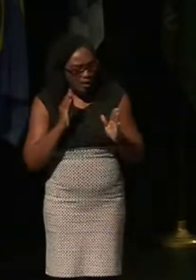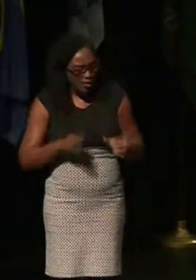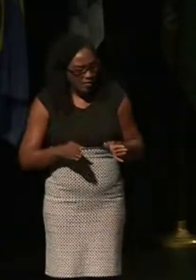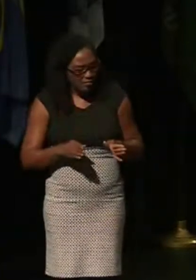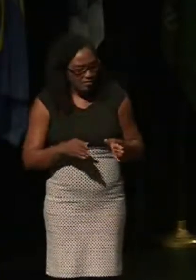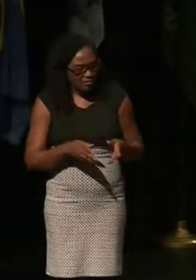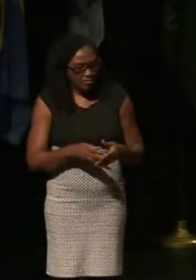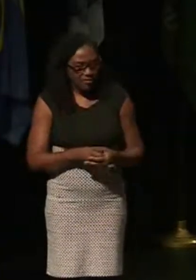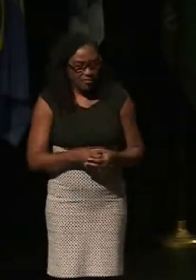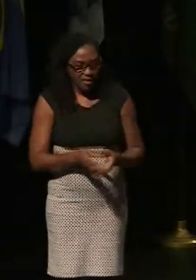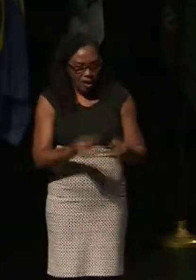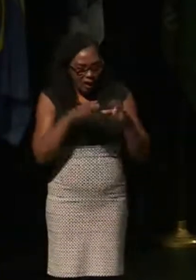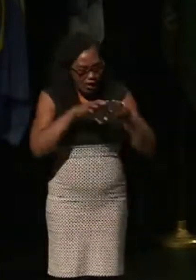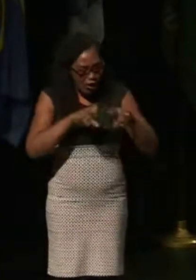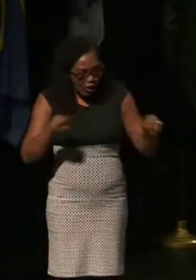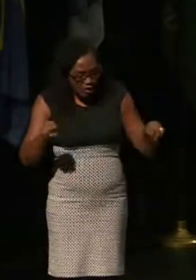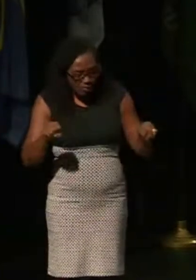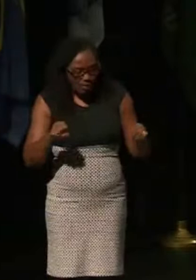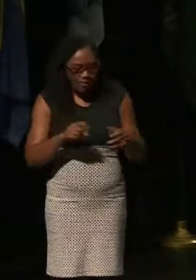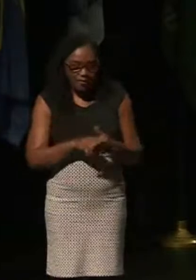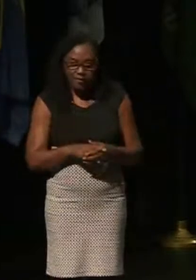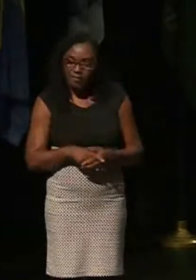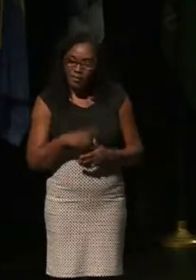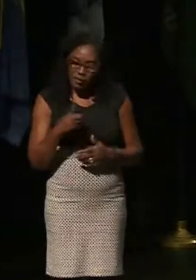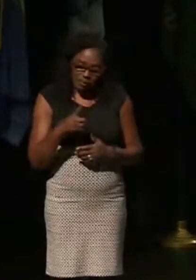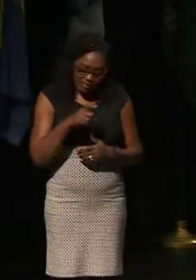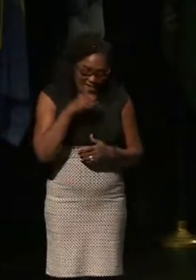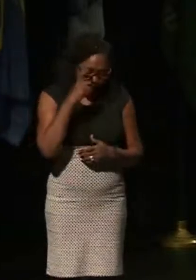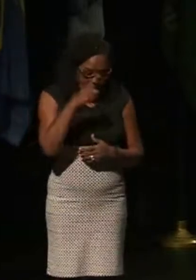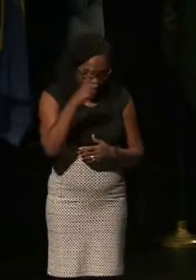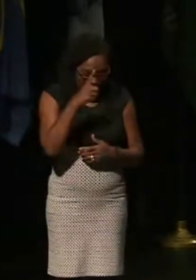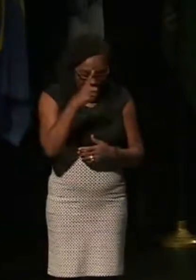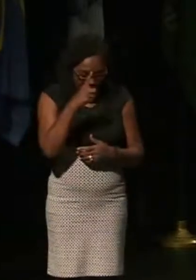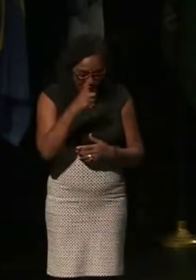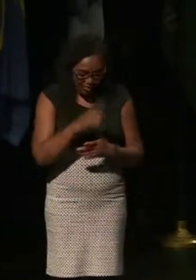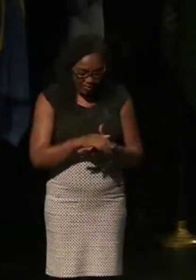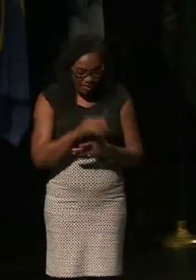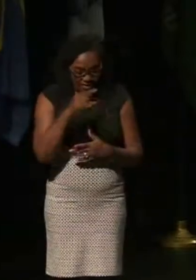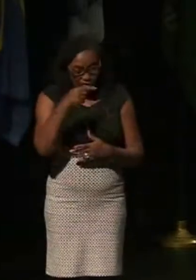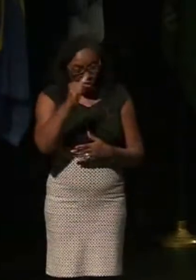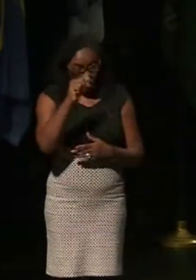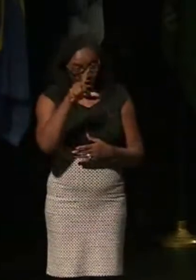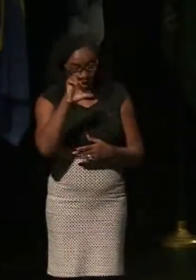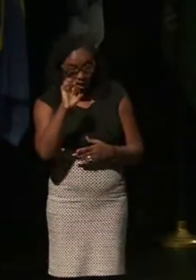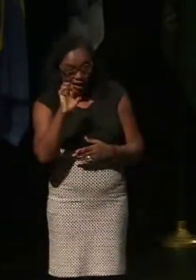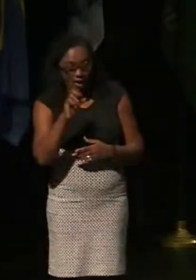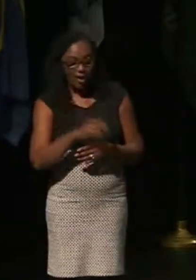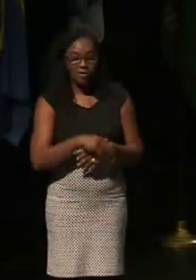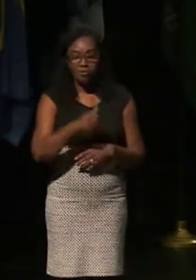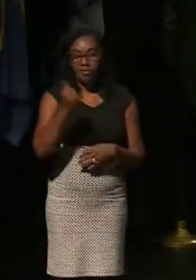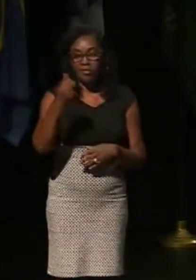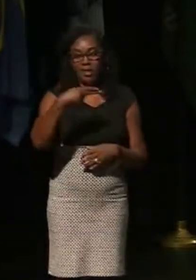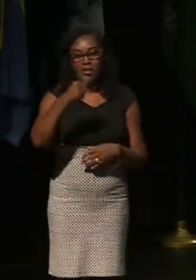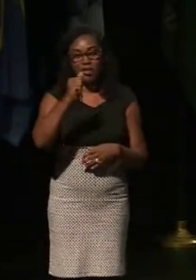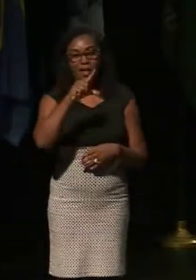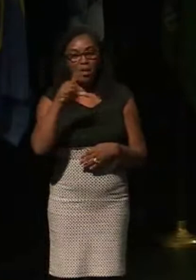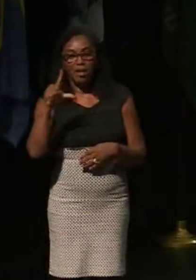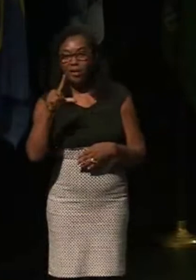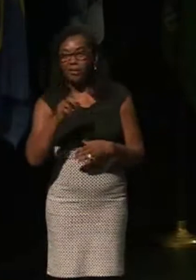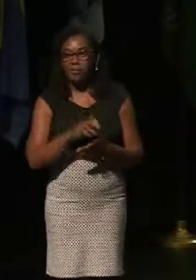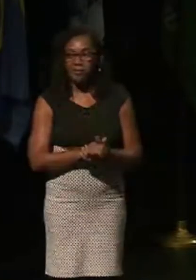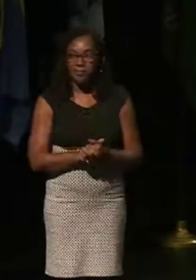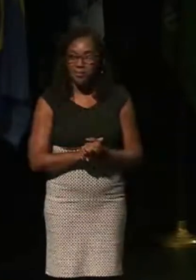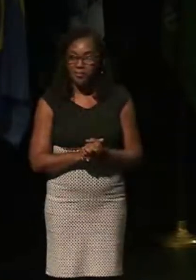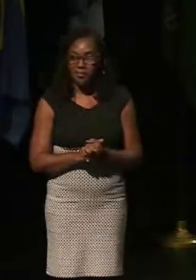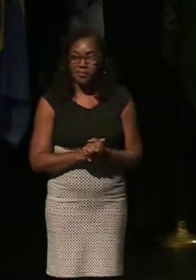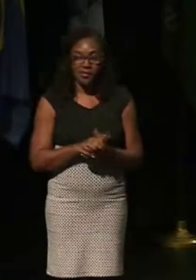scholarship to go to the famous Guildhall in London, one of the